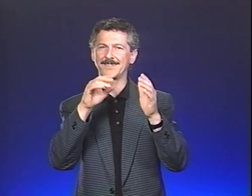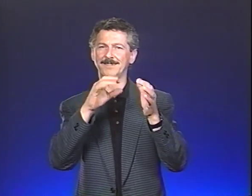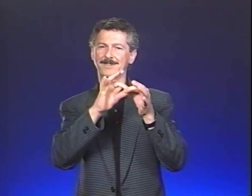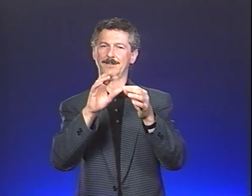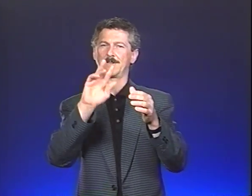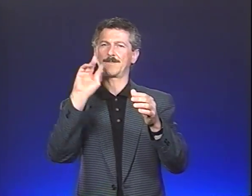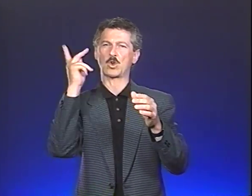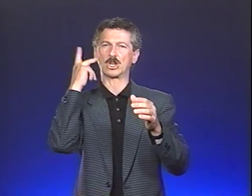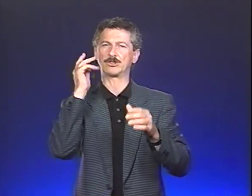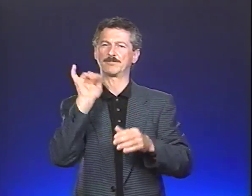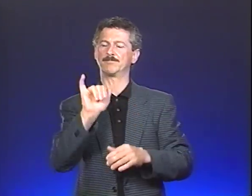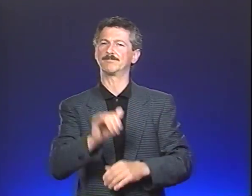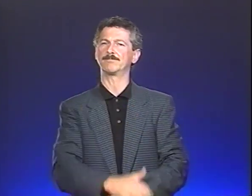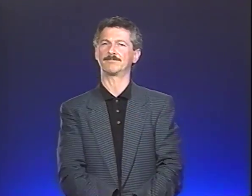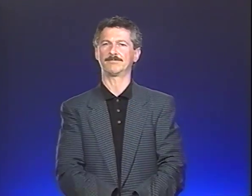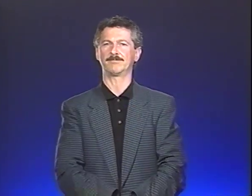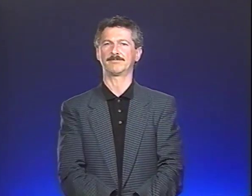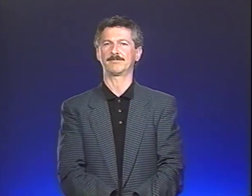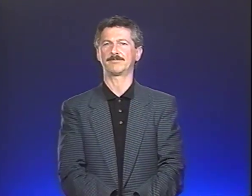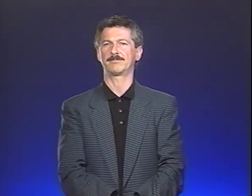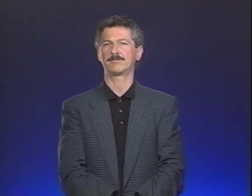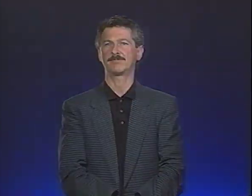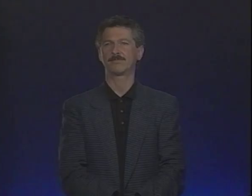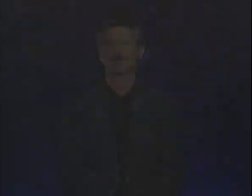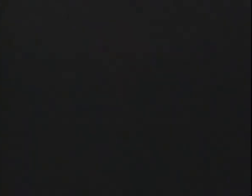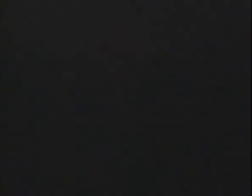So these all are examples of phonology in American Sign Language.